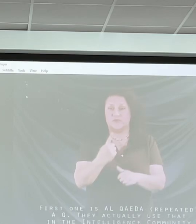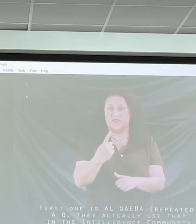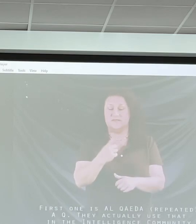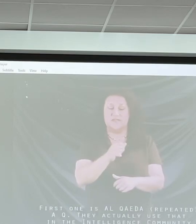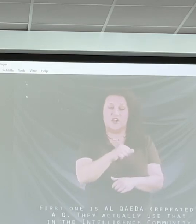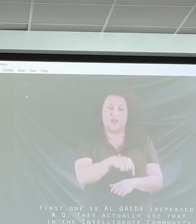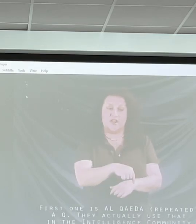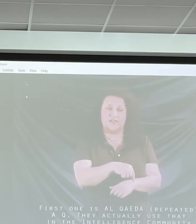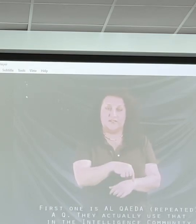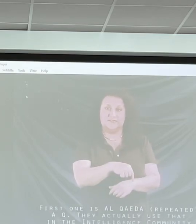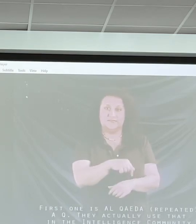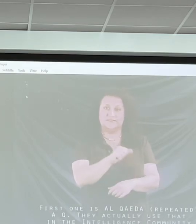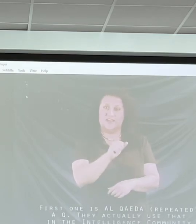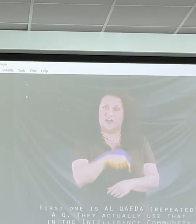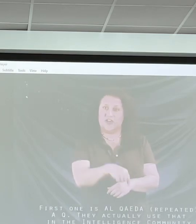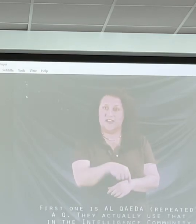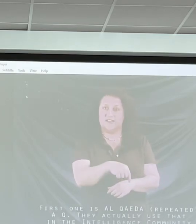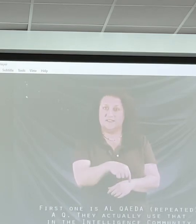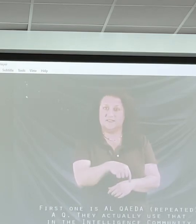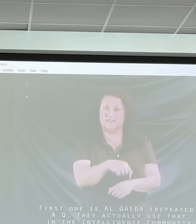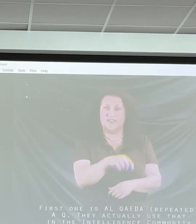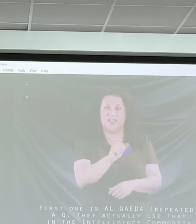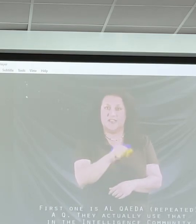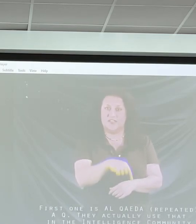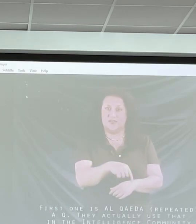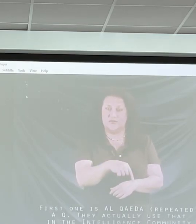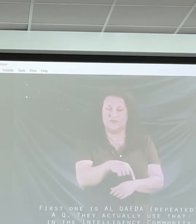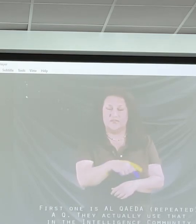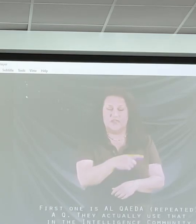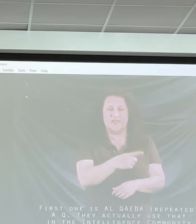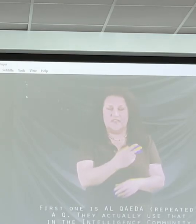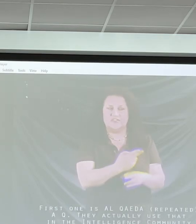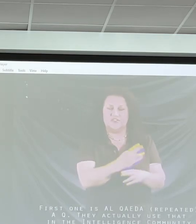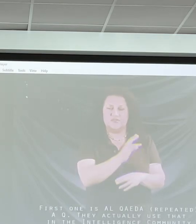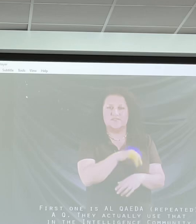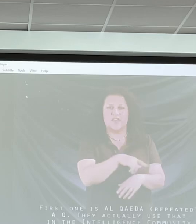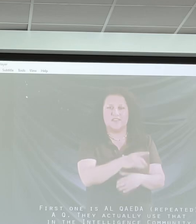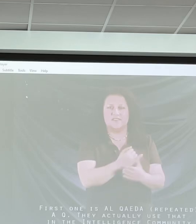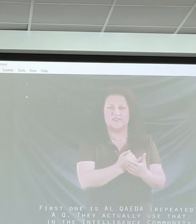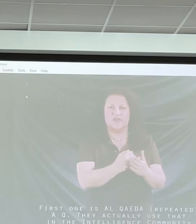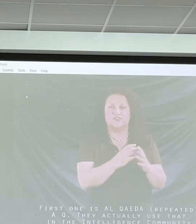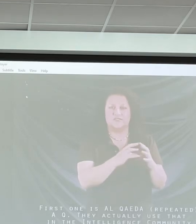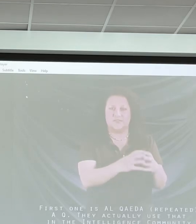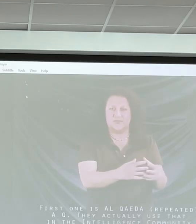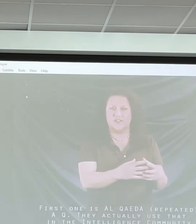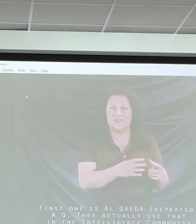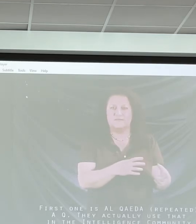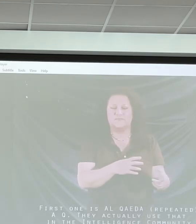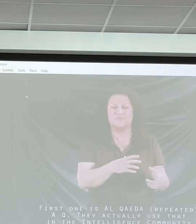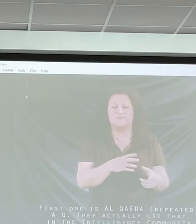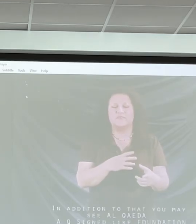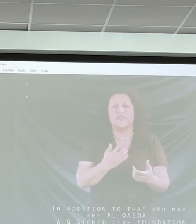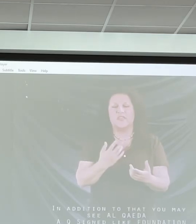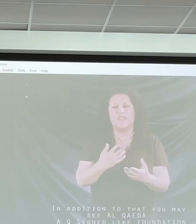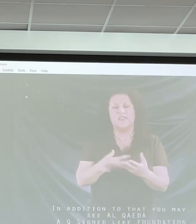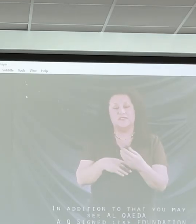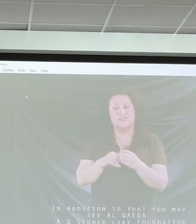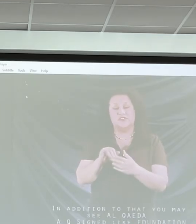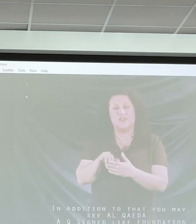one, Al-Qaeda. Al-Qaeda. AQ. And actually use that in the intelligence community. In addition to that, you